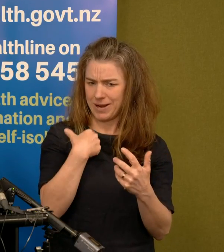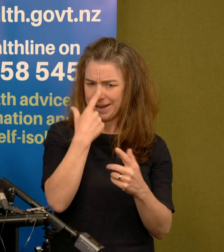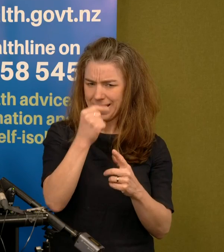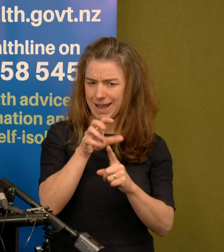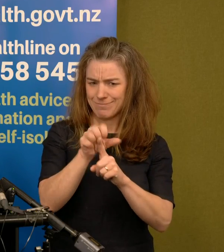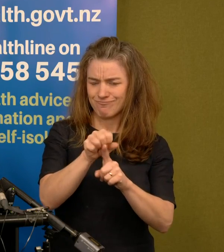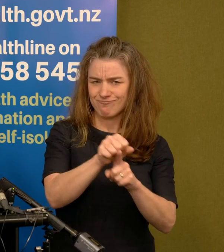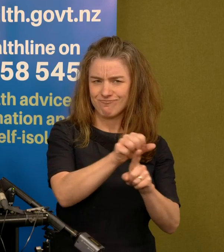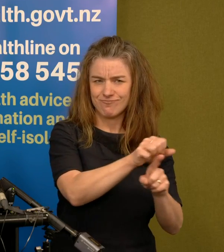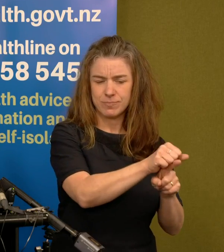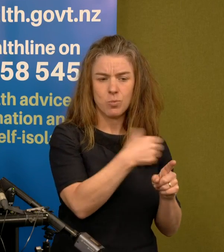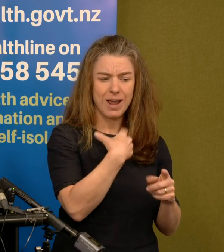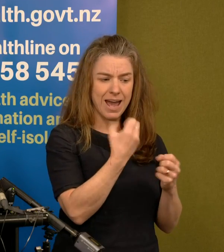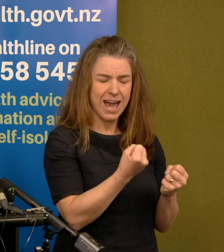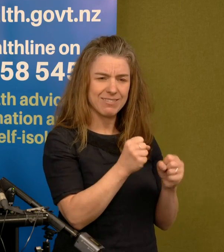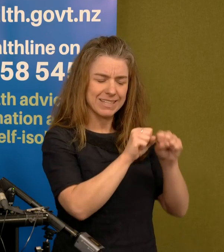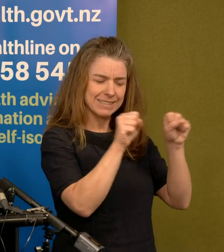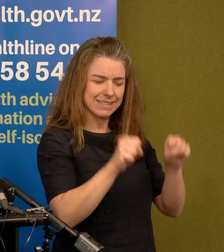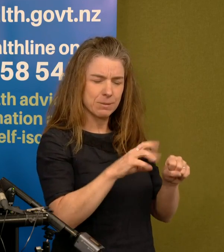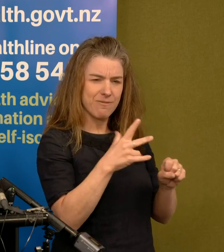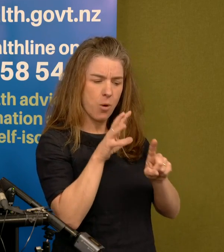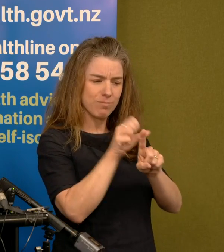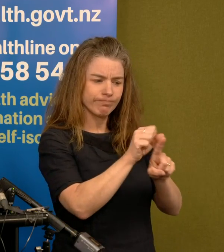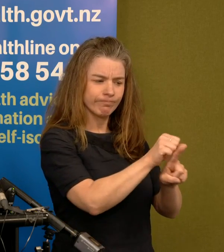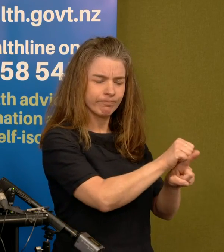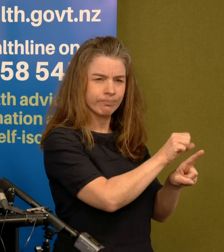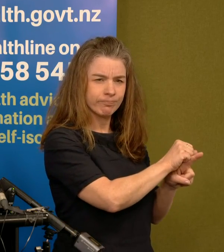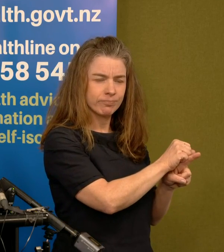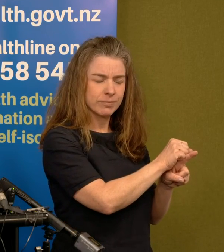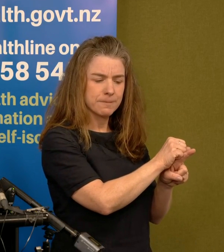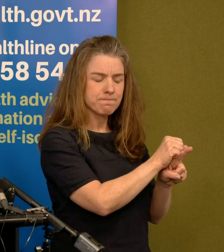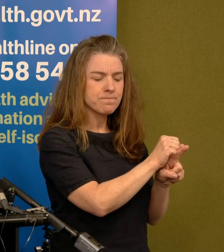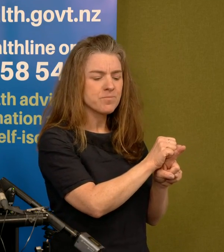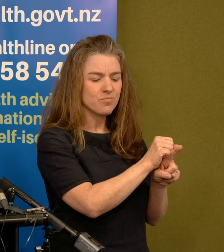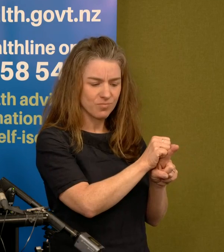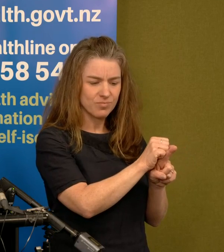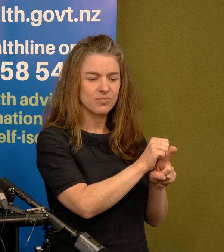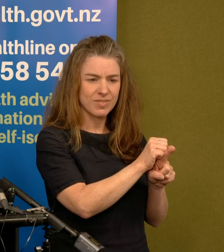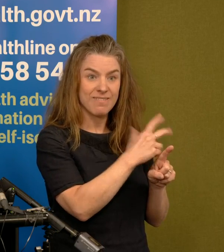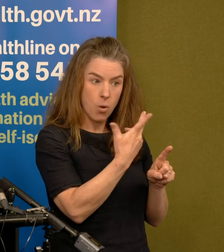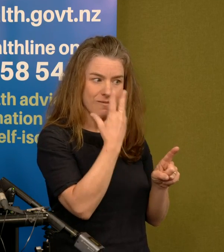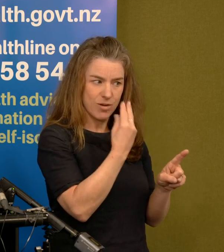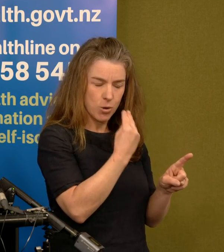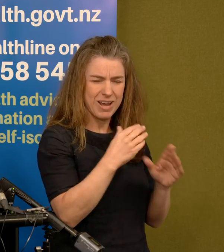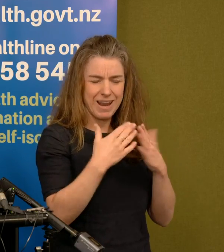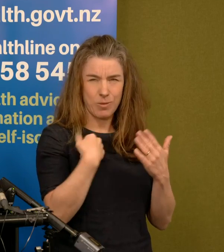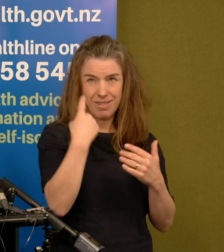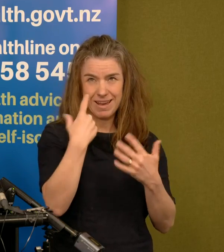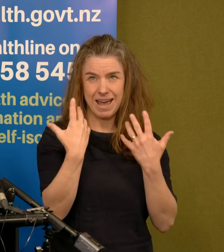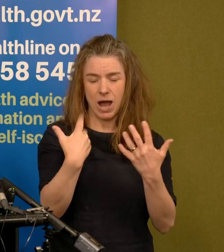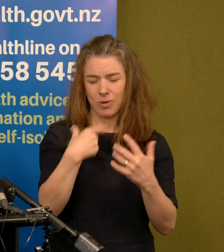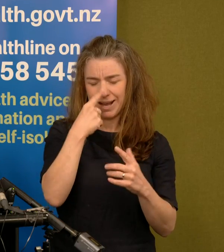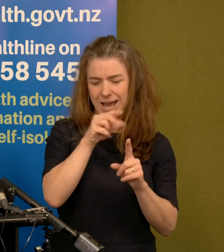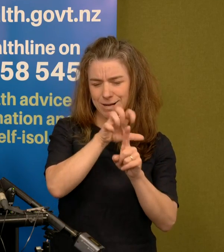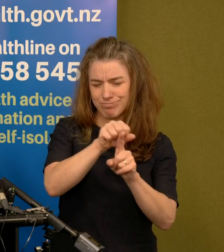surveillance mechanisms for influenza through a network of Sentinel general practices, and we're looking at options for how we might undertake